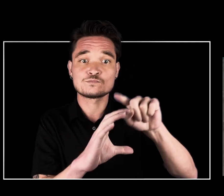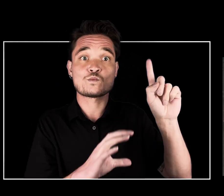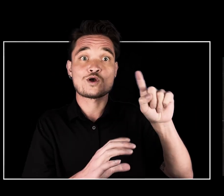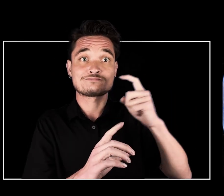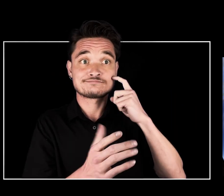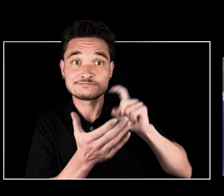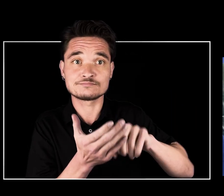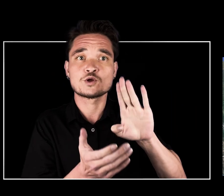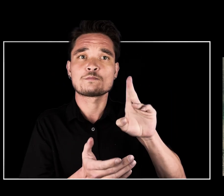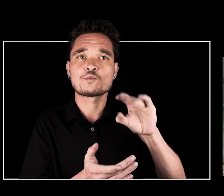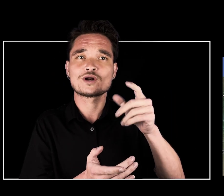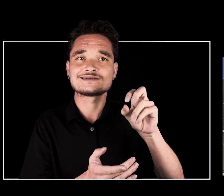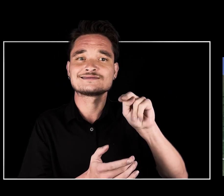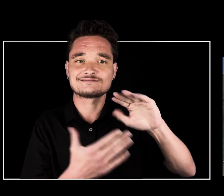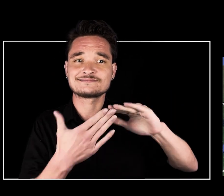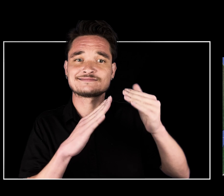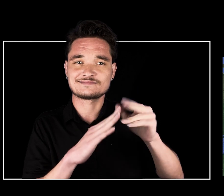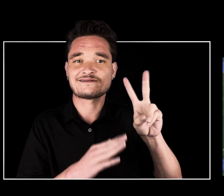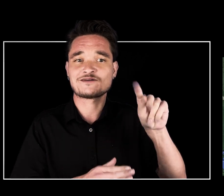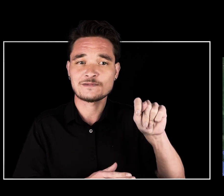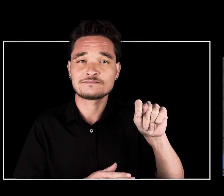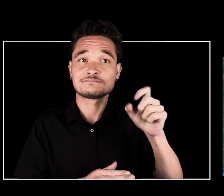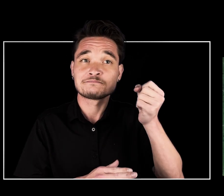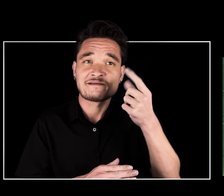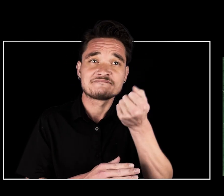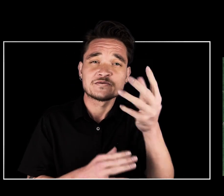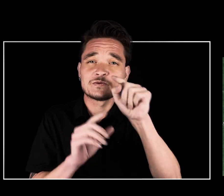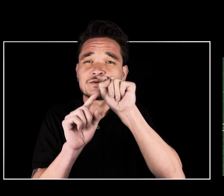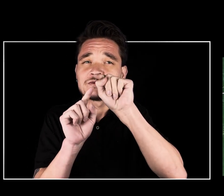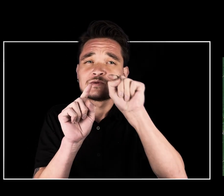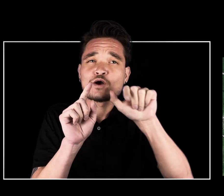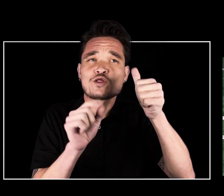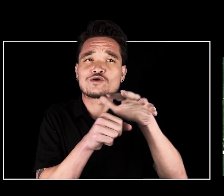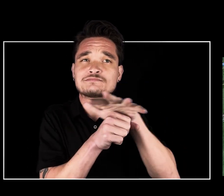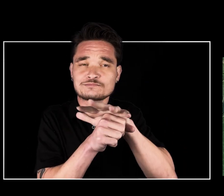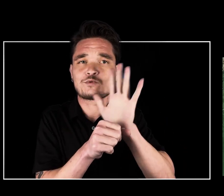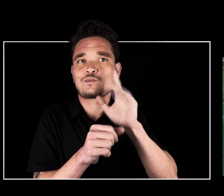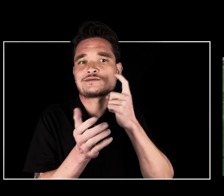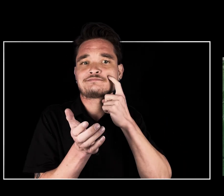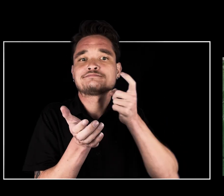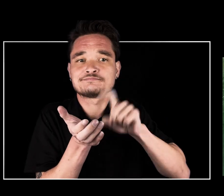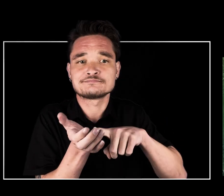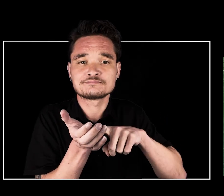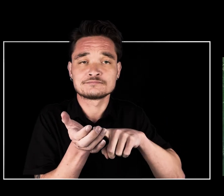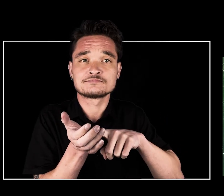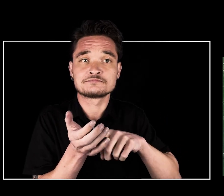Burlington and the surrounding area will be one of the very few places on Earth that will briefly see this.